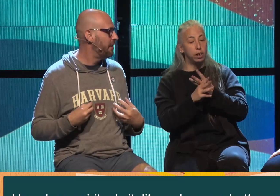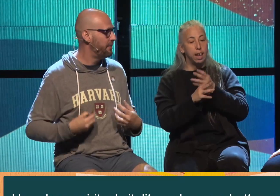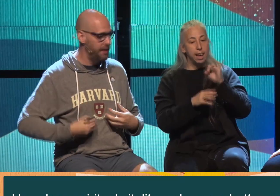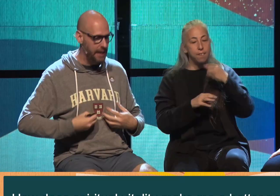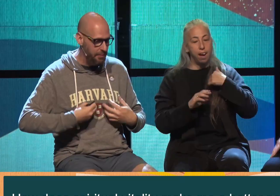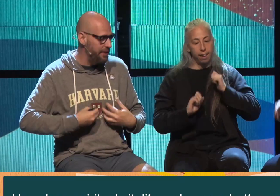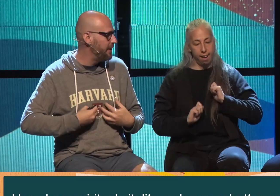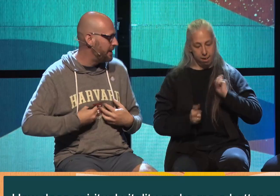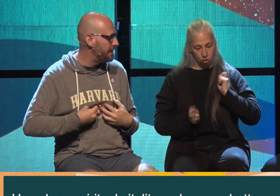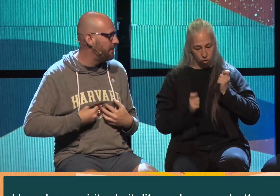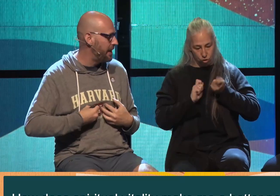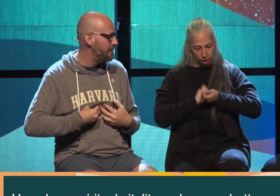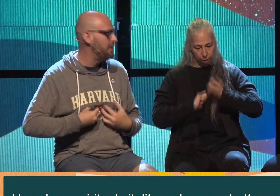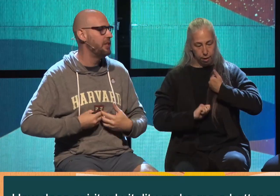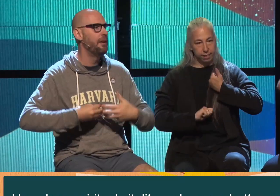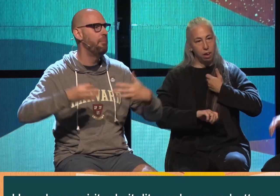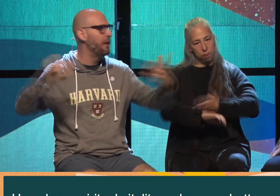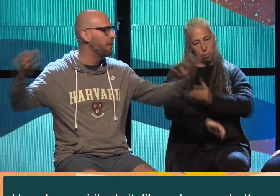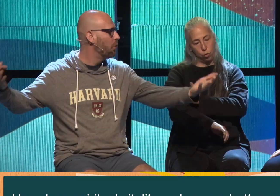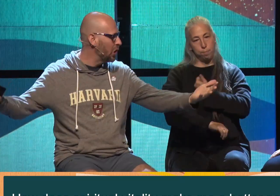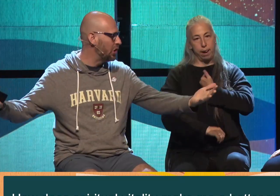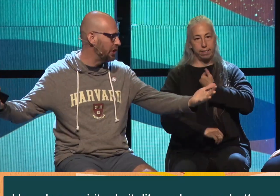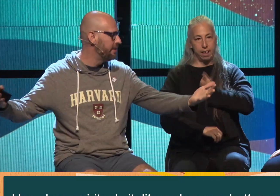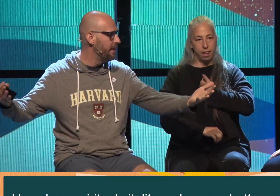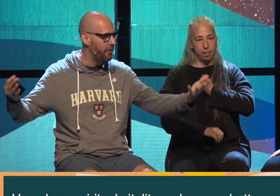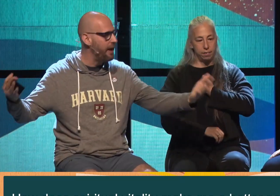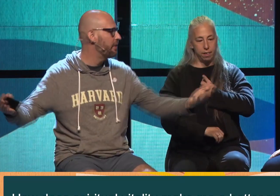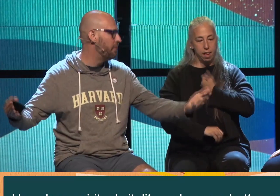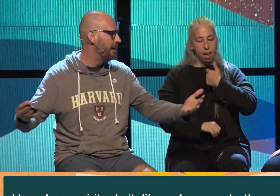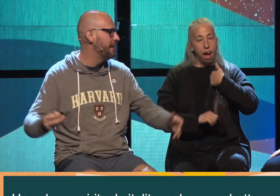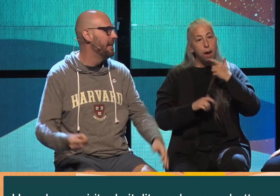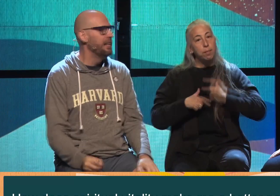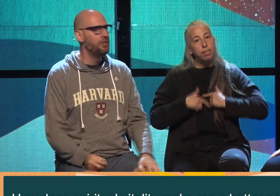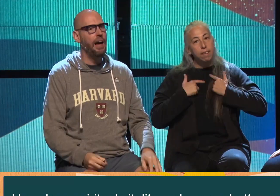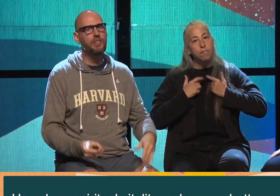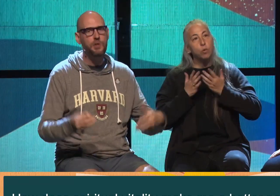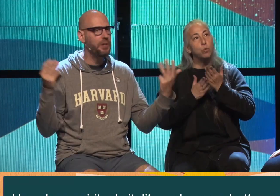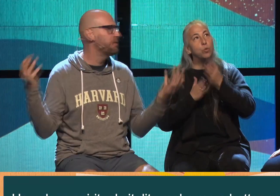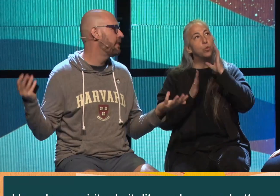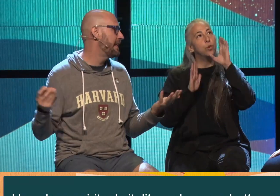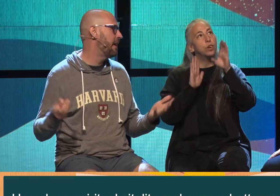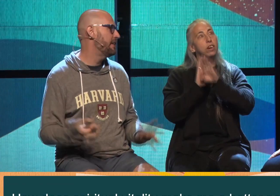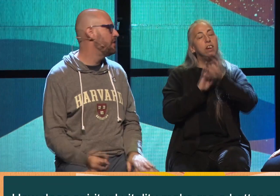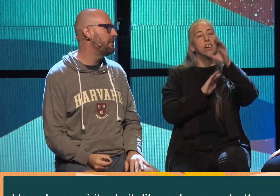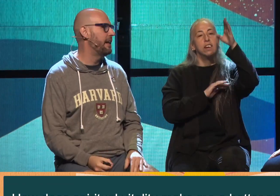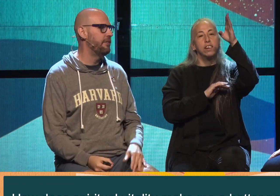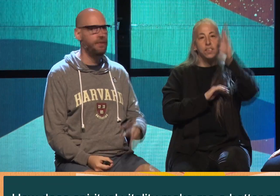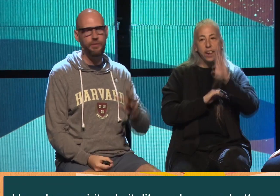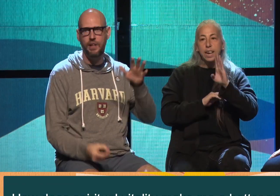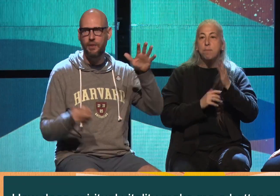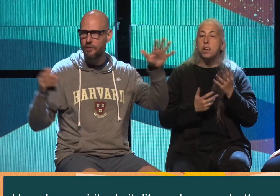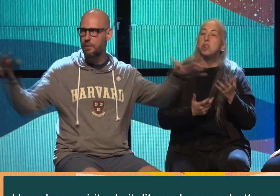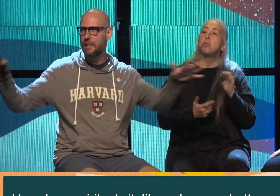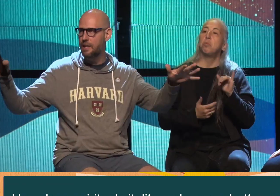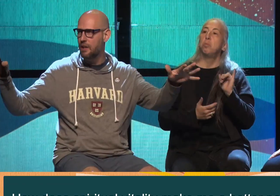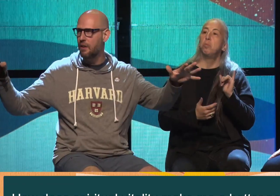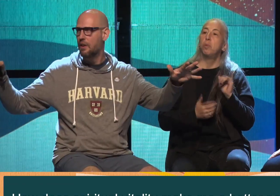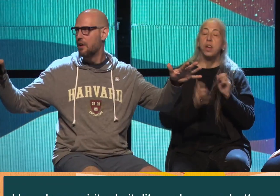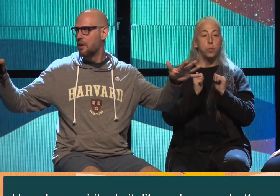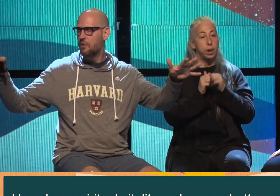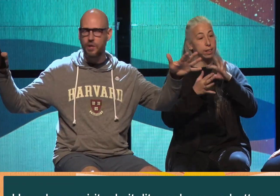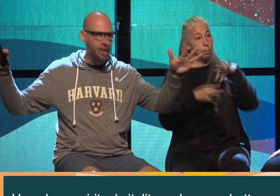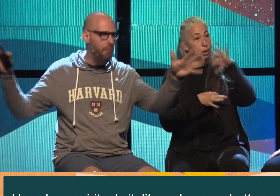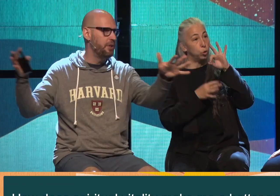of myself, then I'm living into the divine image and a better world for everyone. So how does spiritual vitality do that? If everybody in